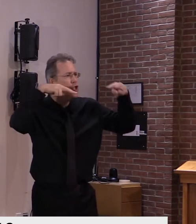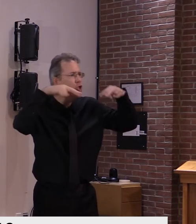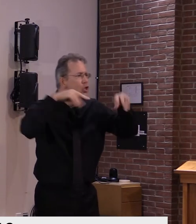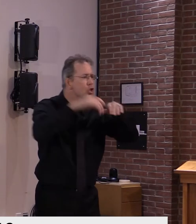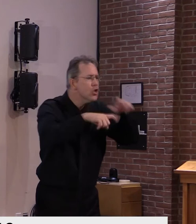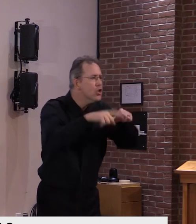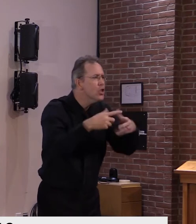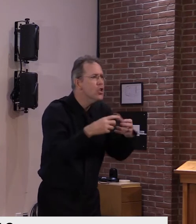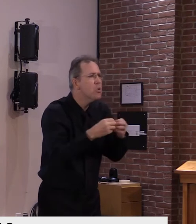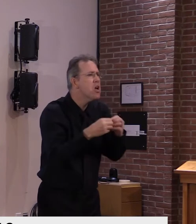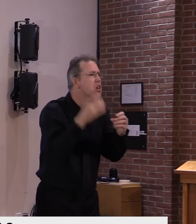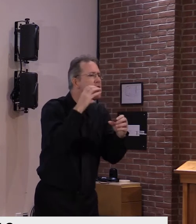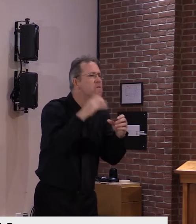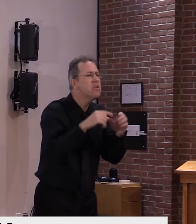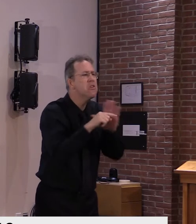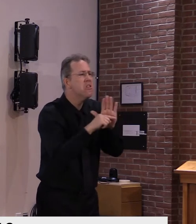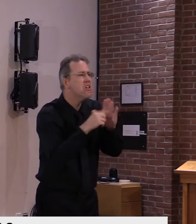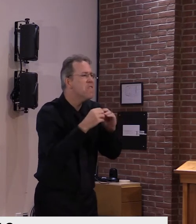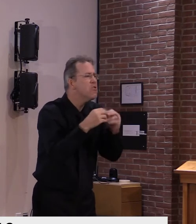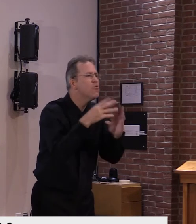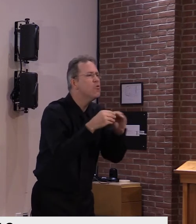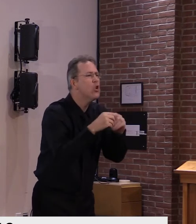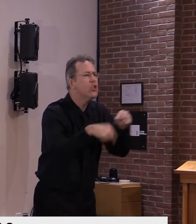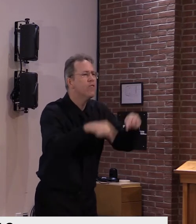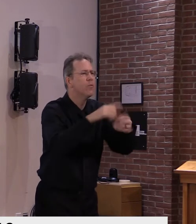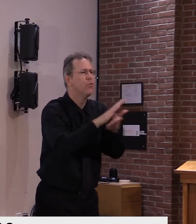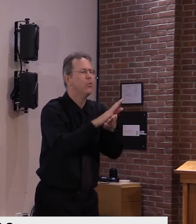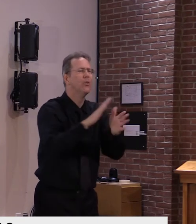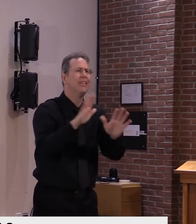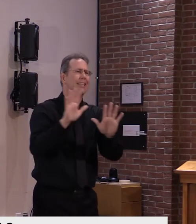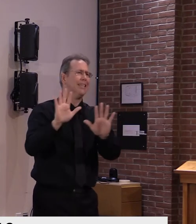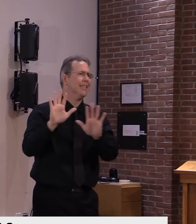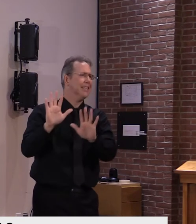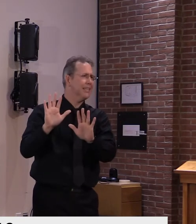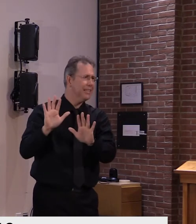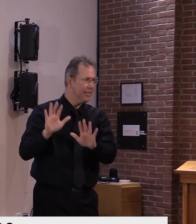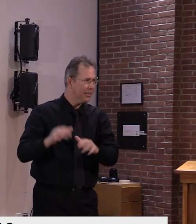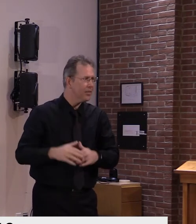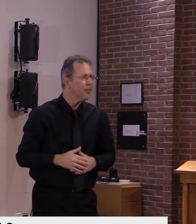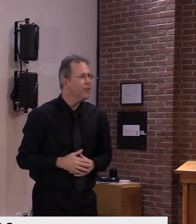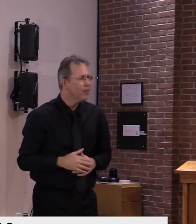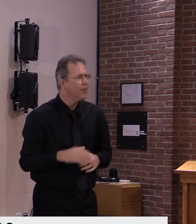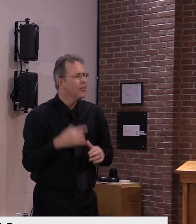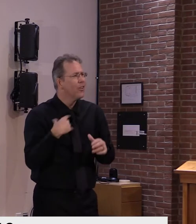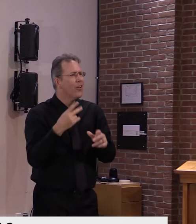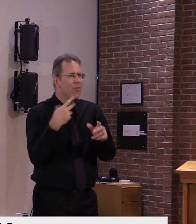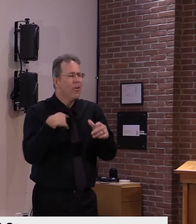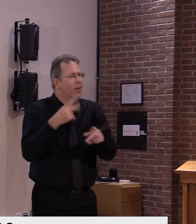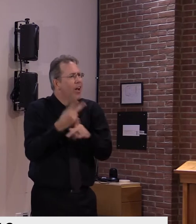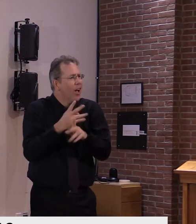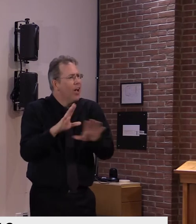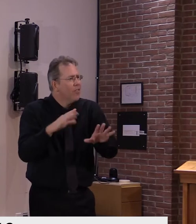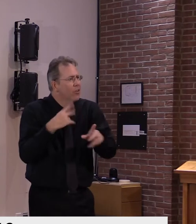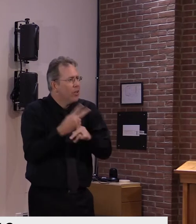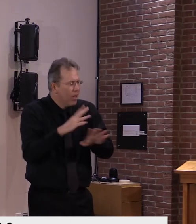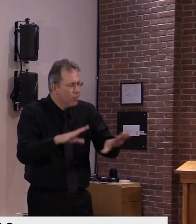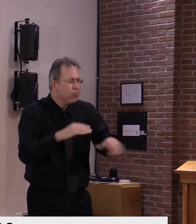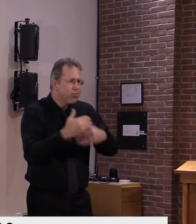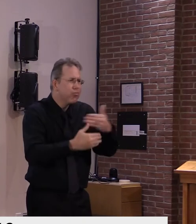state, where others felt within their own current authority that they had the ability to navigate the issue. So it's hard